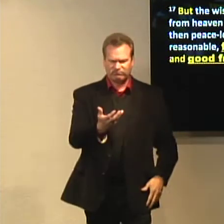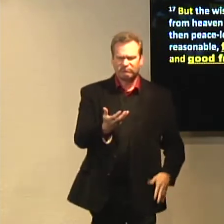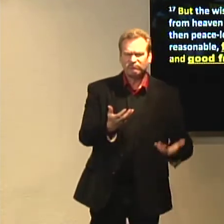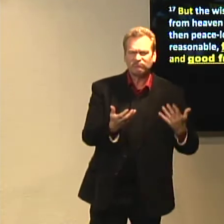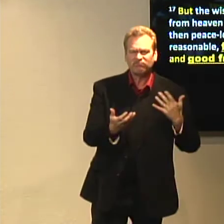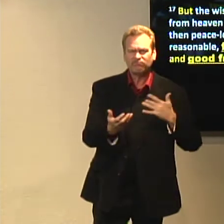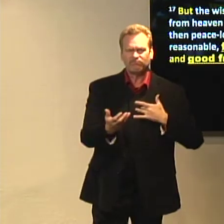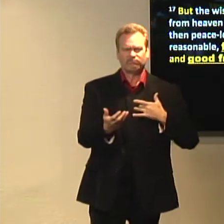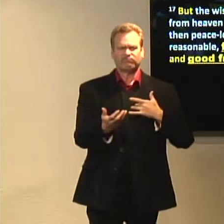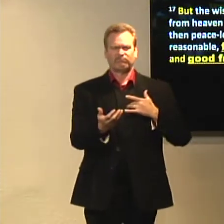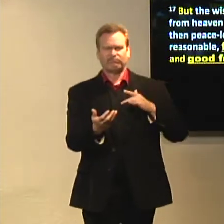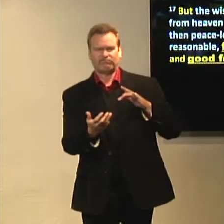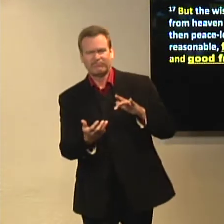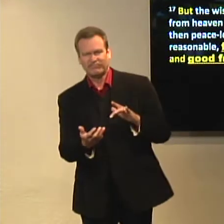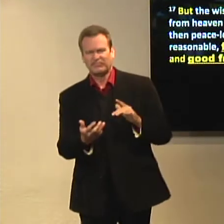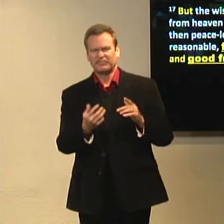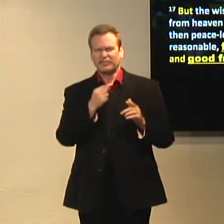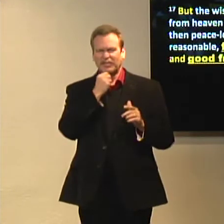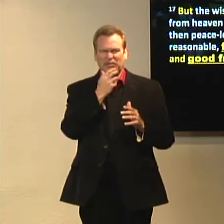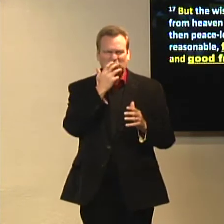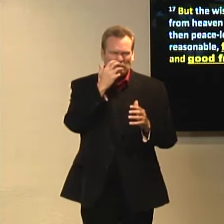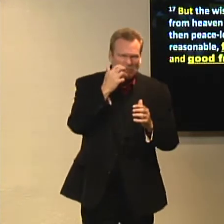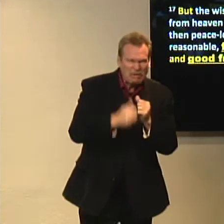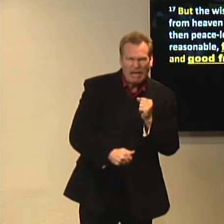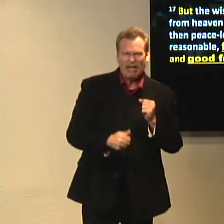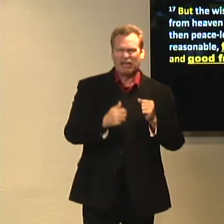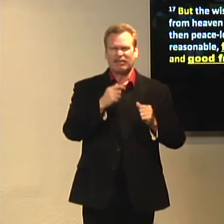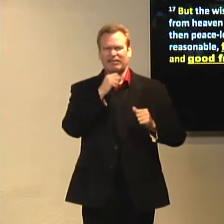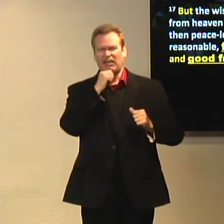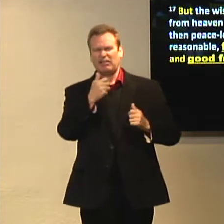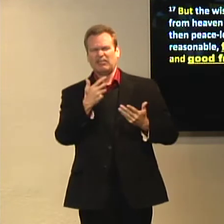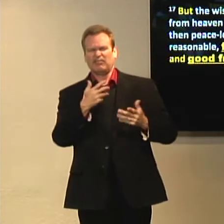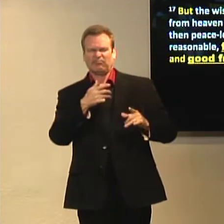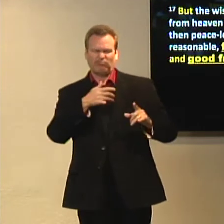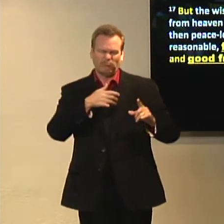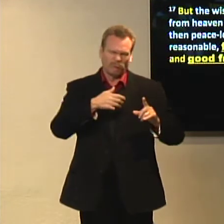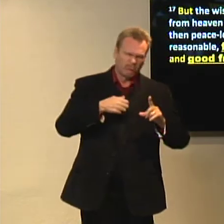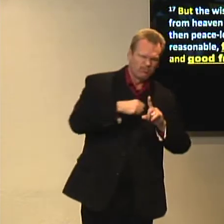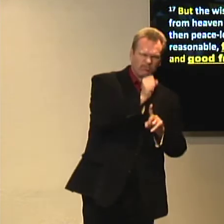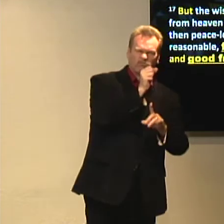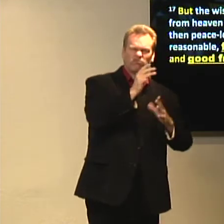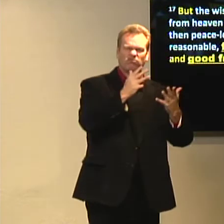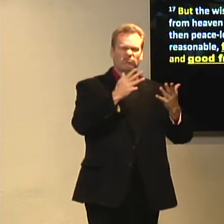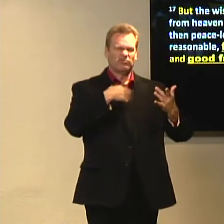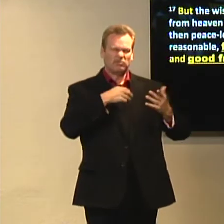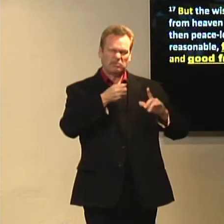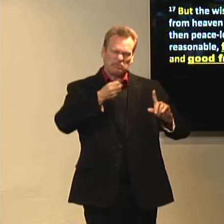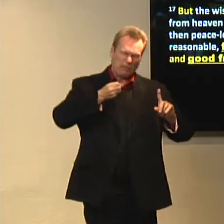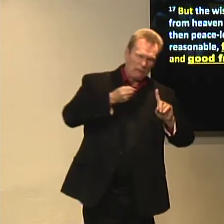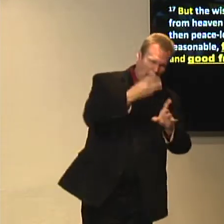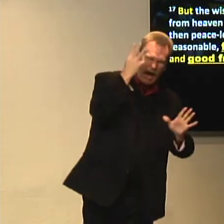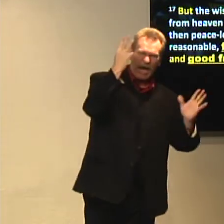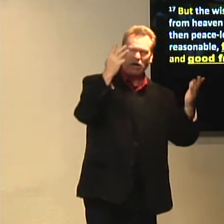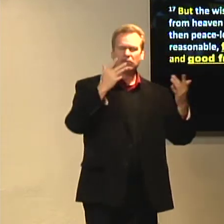grapes. But what it's showing is that we are not to be mean. We are not to be unkind. And we are not